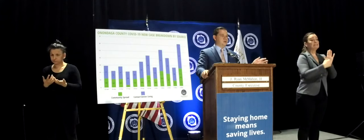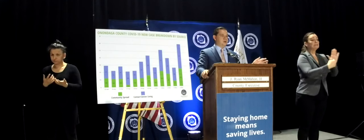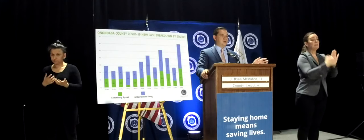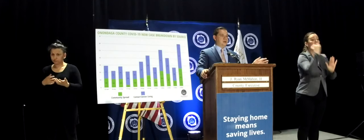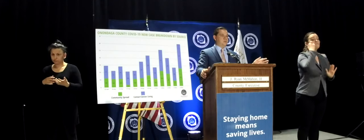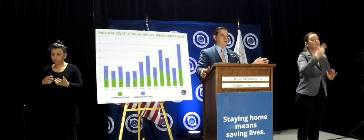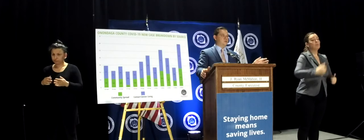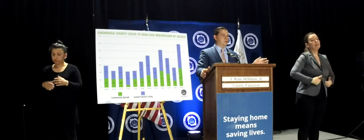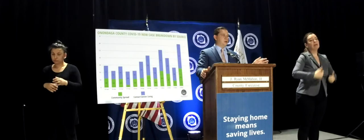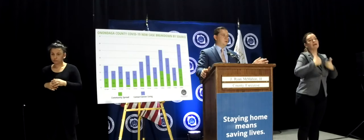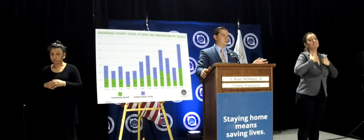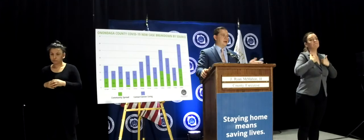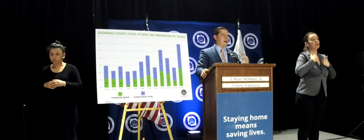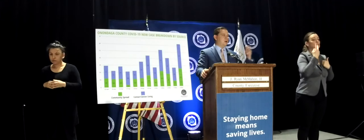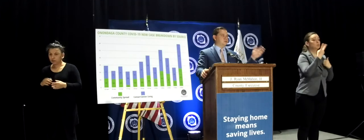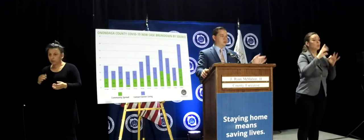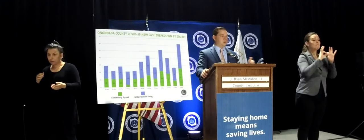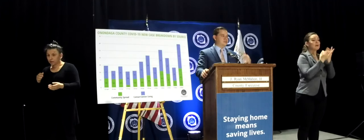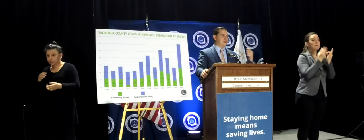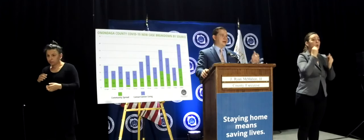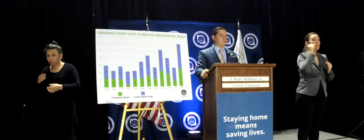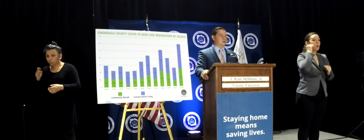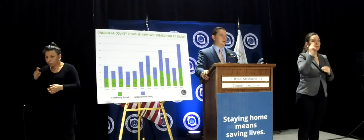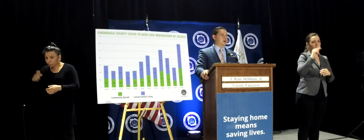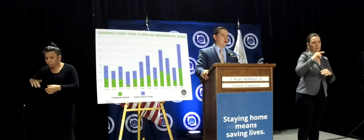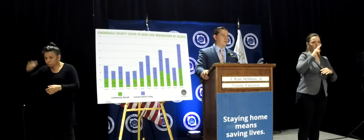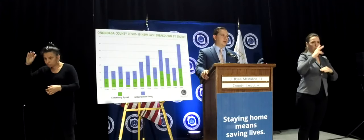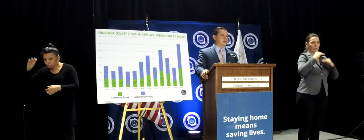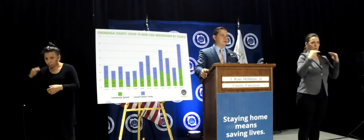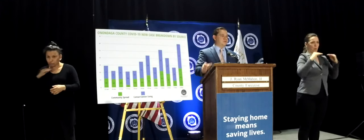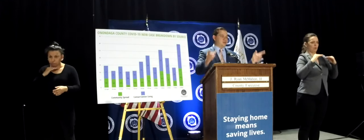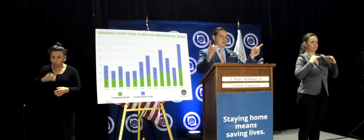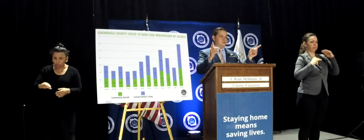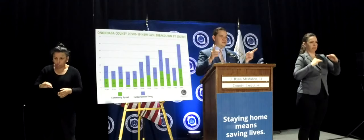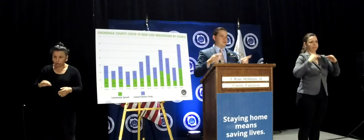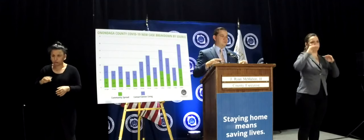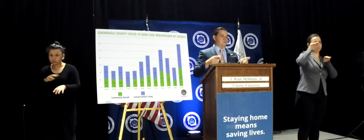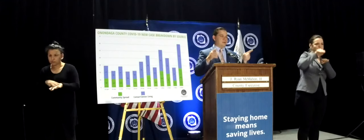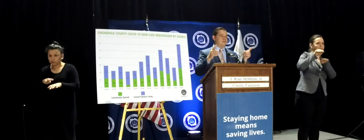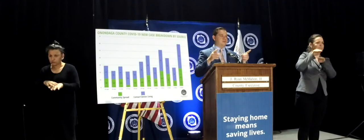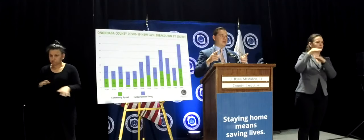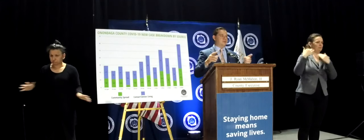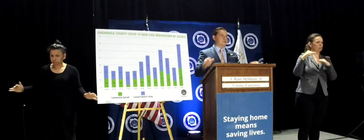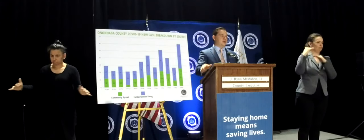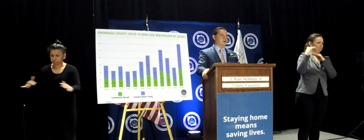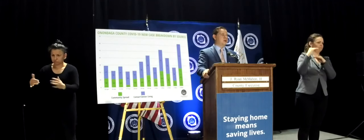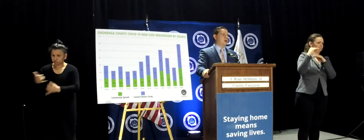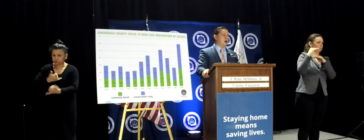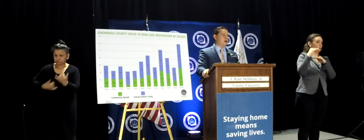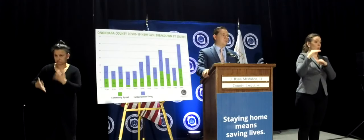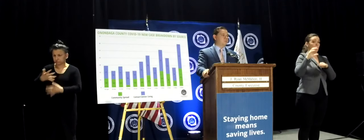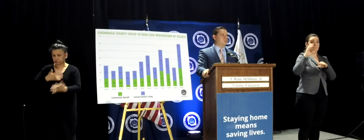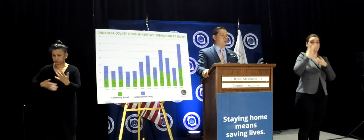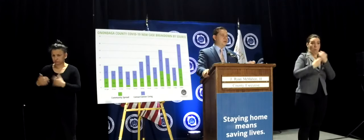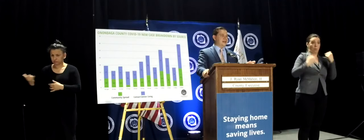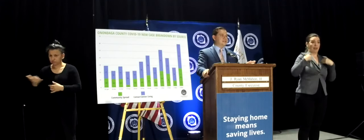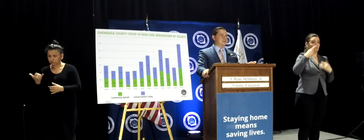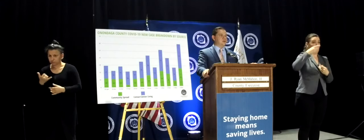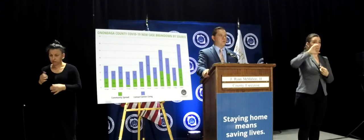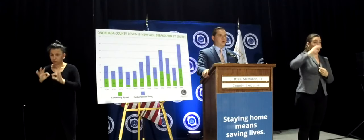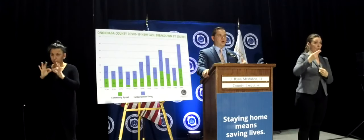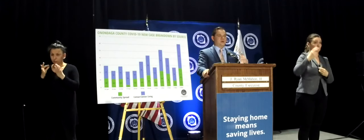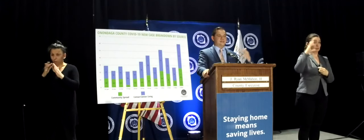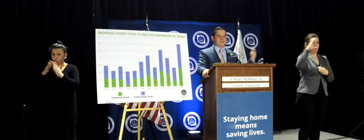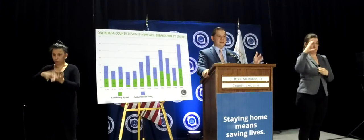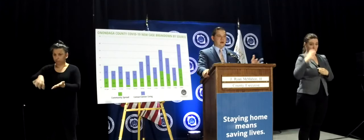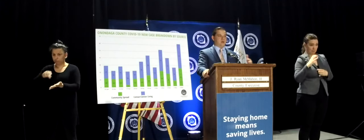is a place where a lot of people hang out. It's where they go outside. You have chances to have many families there, more density.